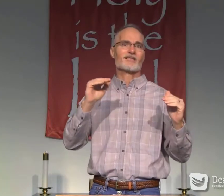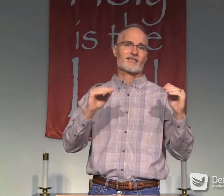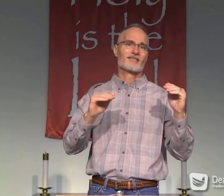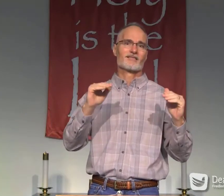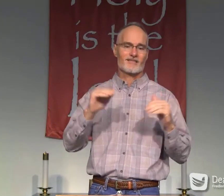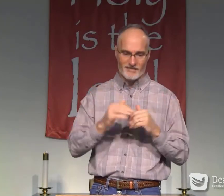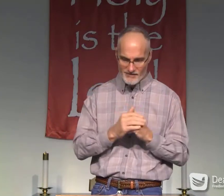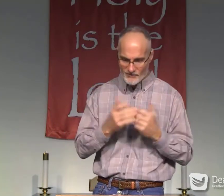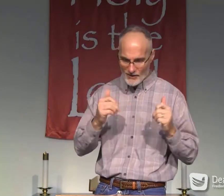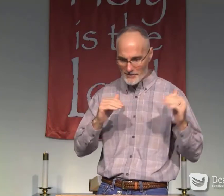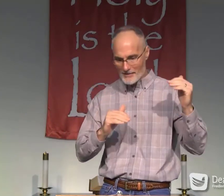Many of us try to